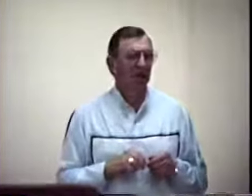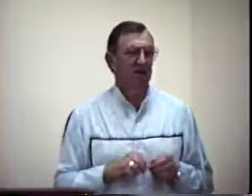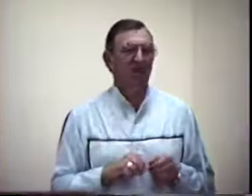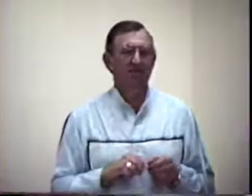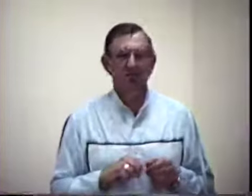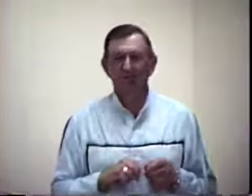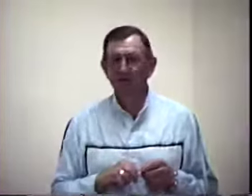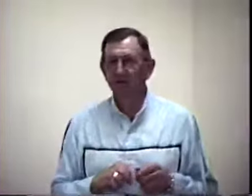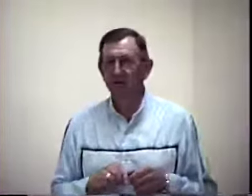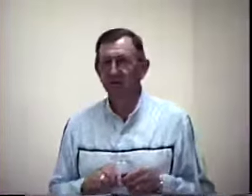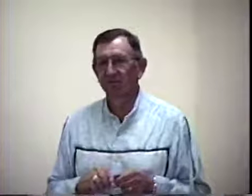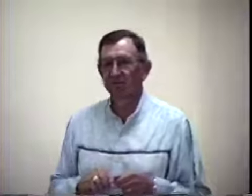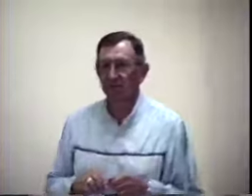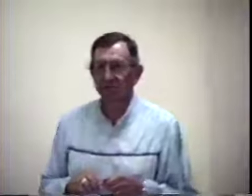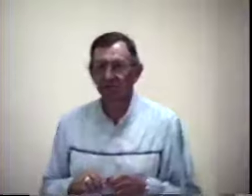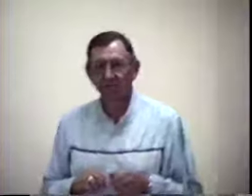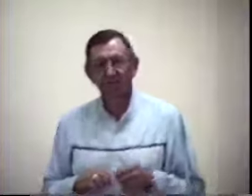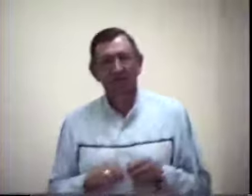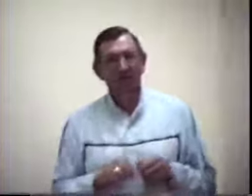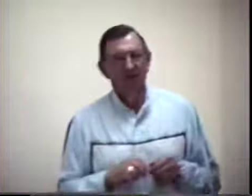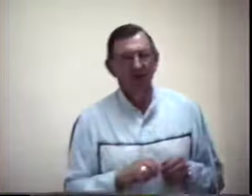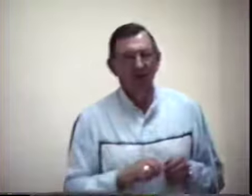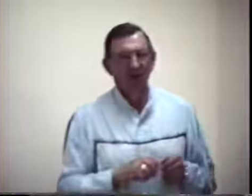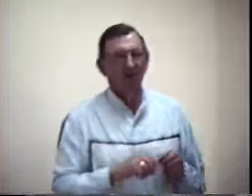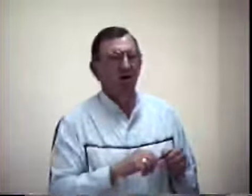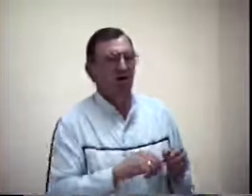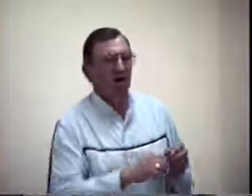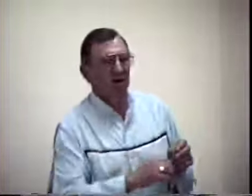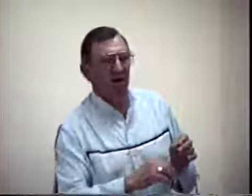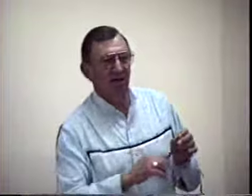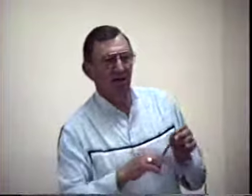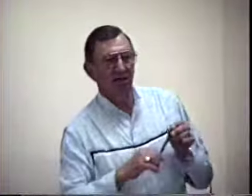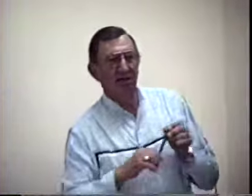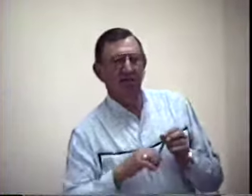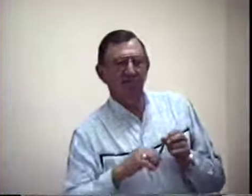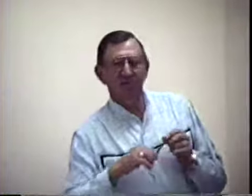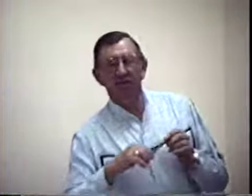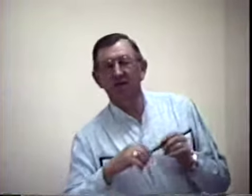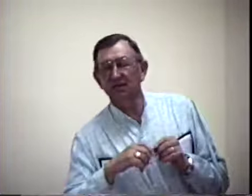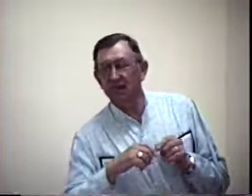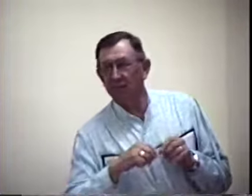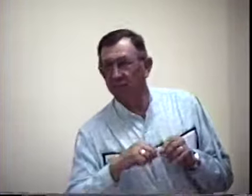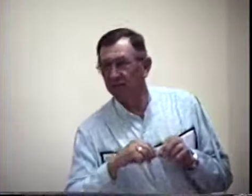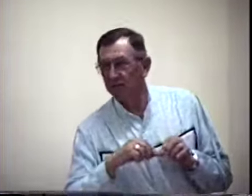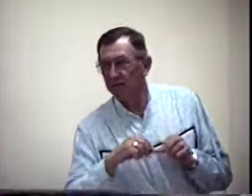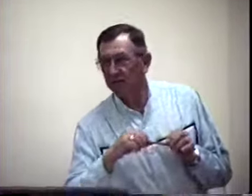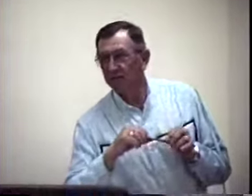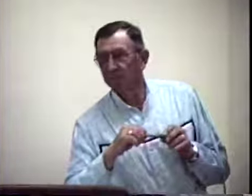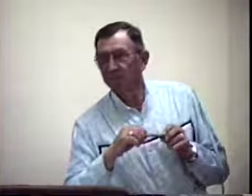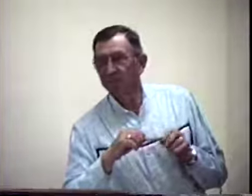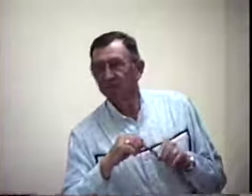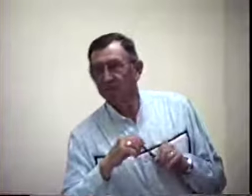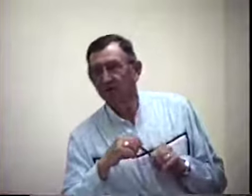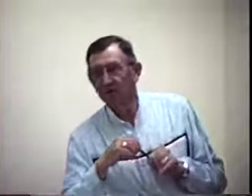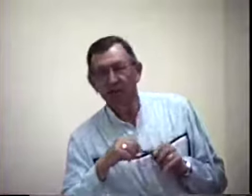an exchange student from China, from Hong Kong, I think gives a real good example that any student